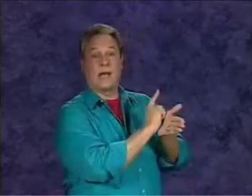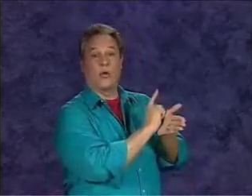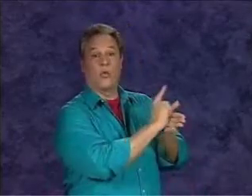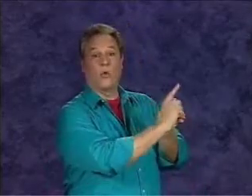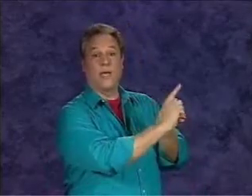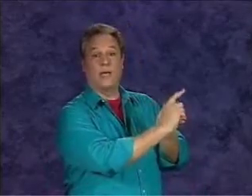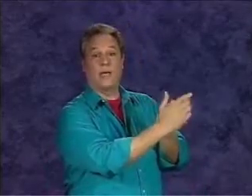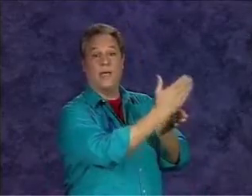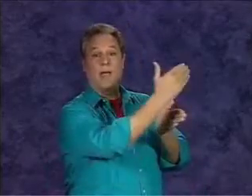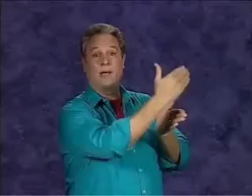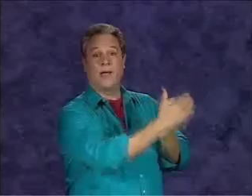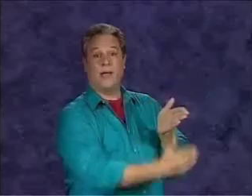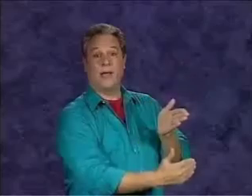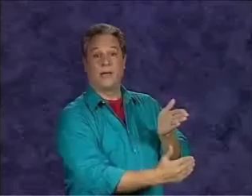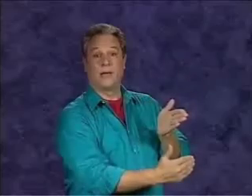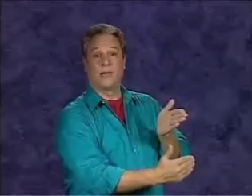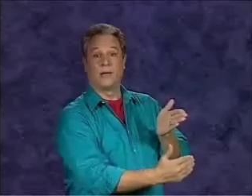Sign week and end.